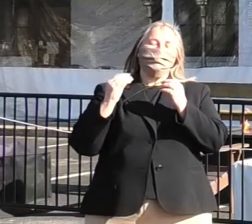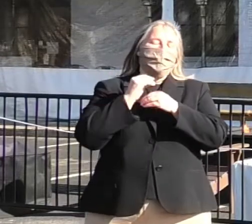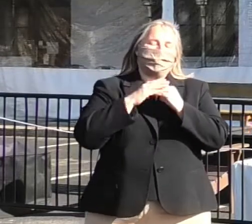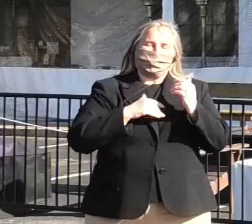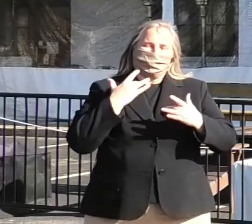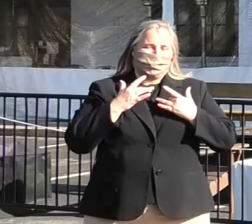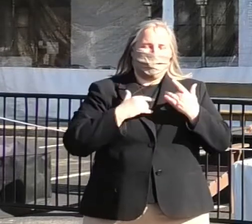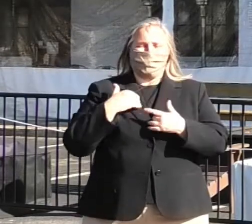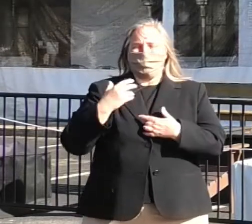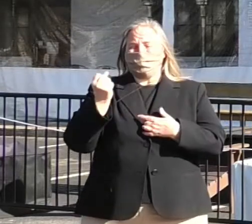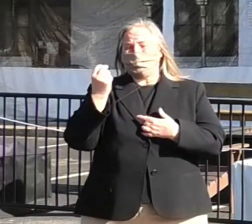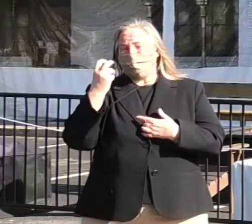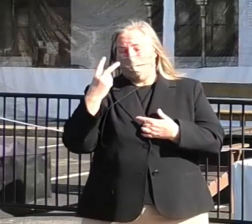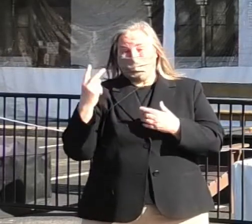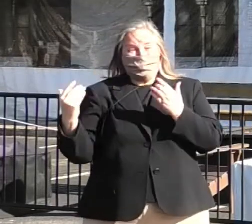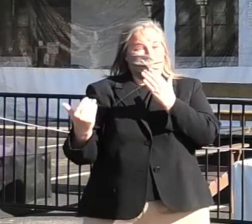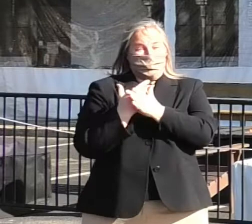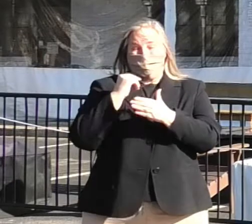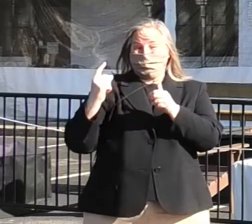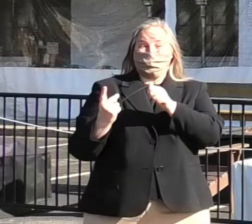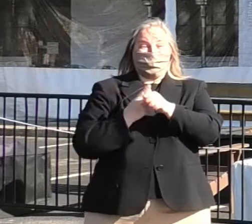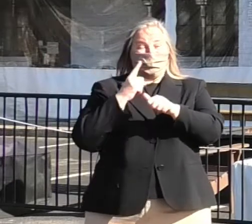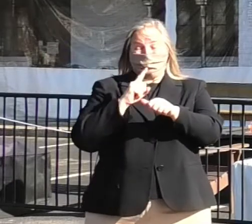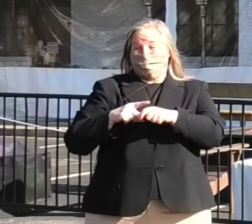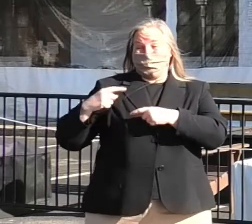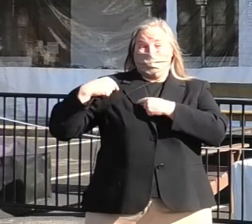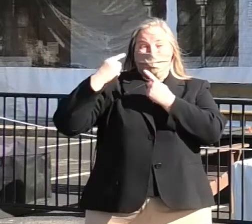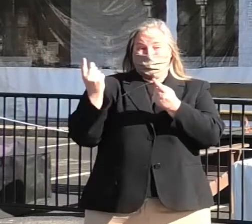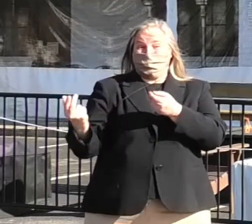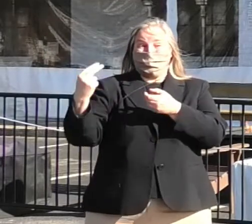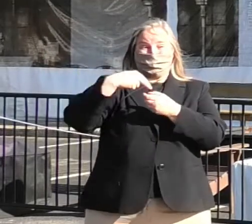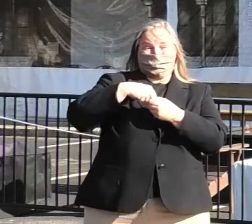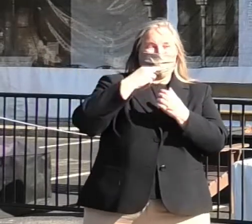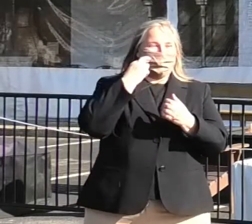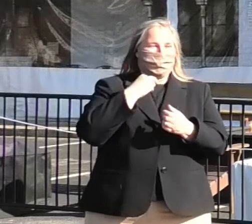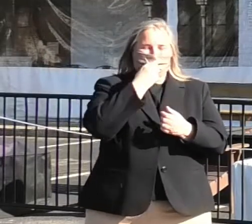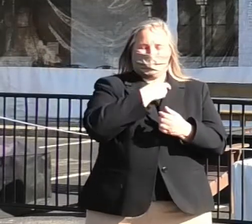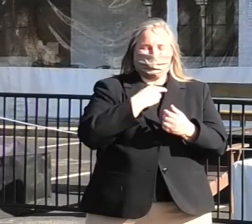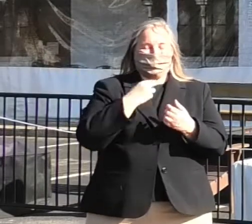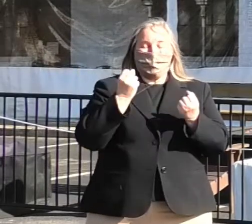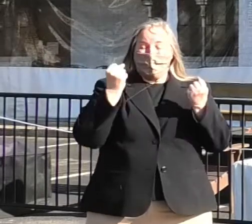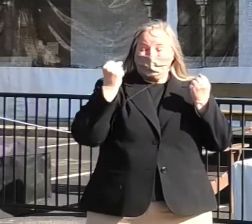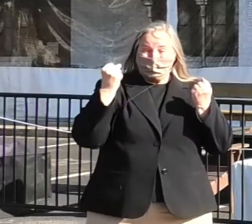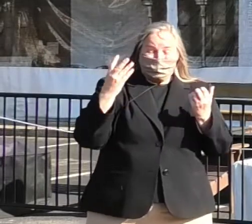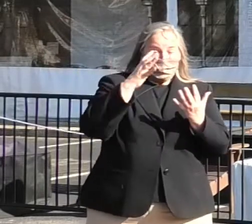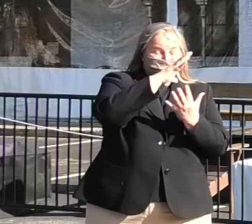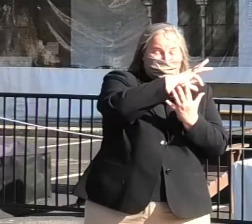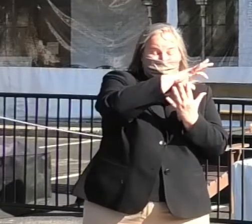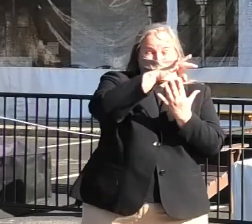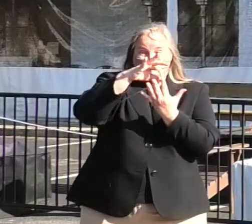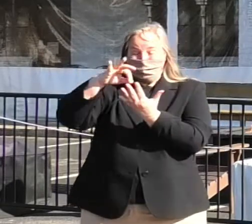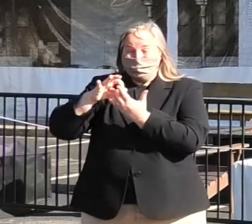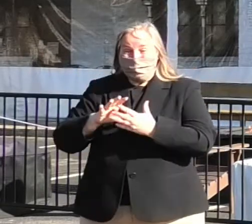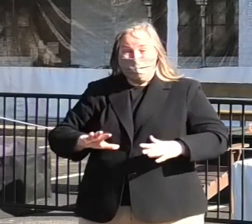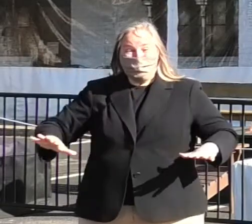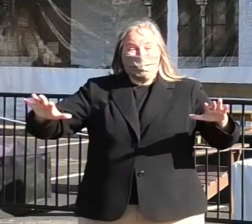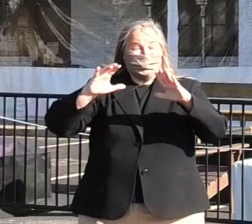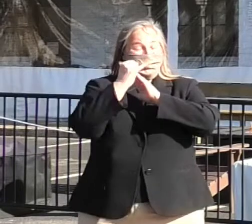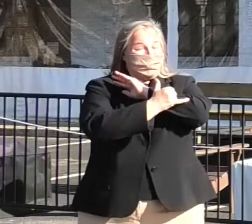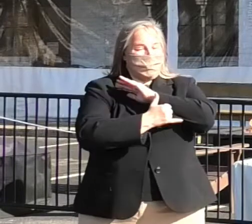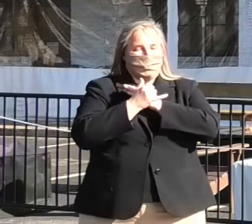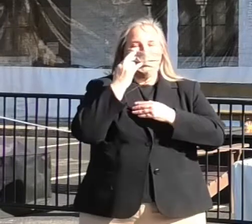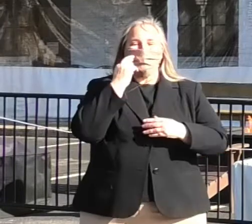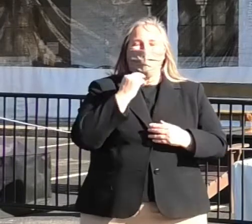dozen new and first-time ever participating restaurants. With so many choices across the county, restaurants are